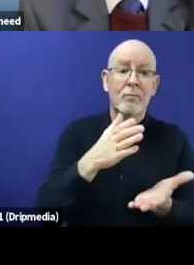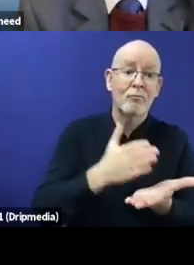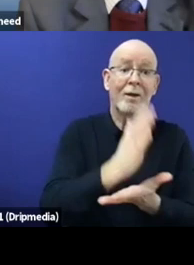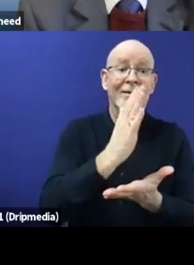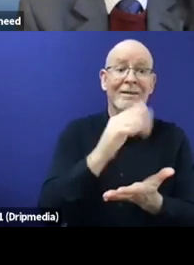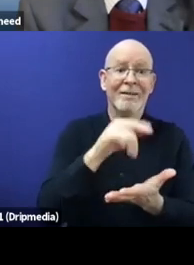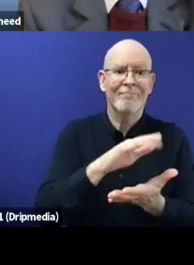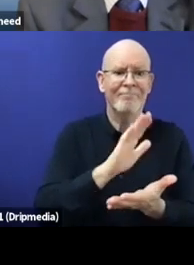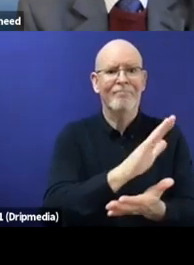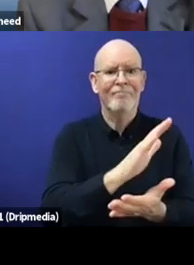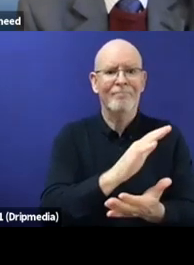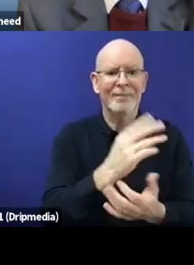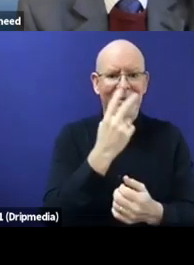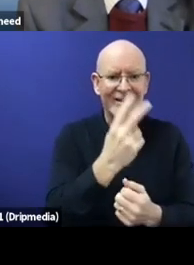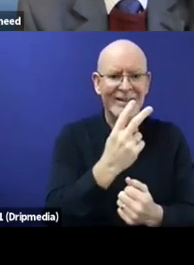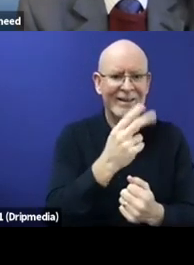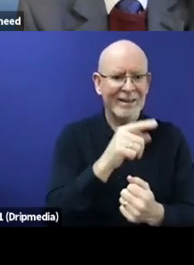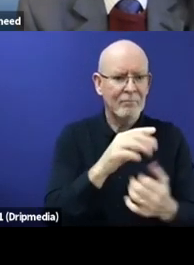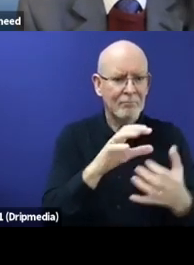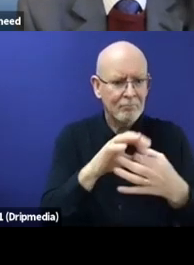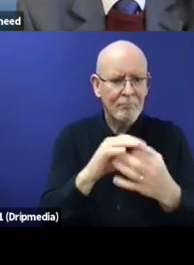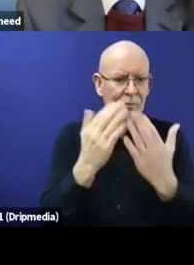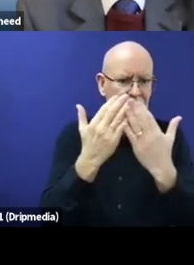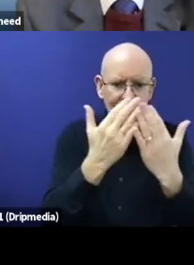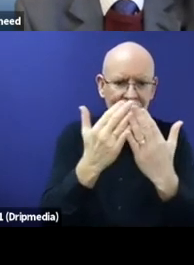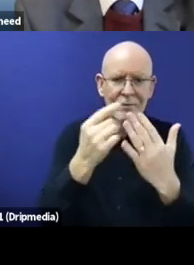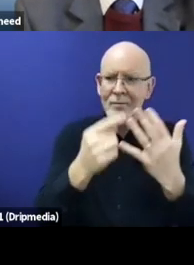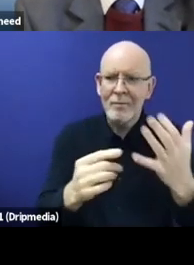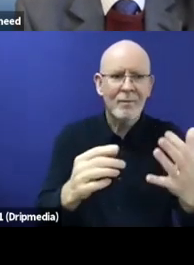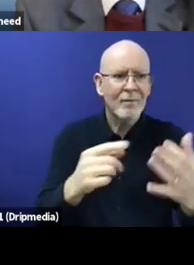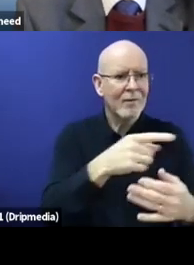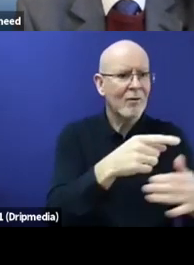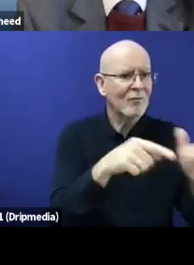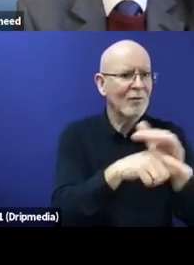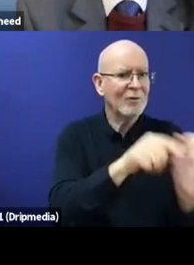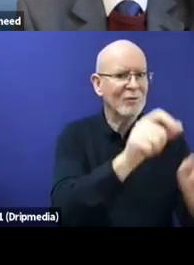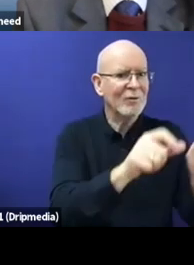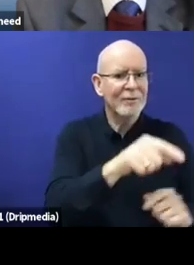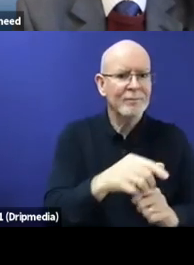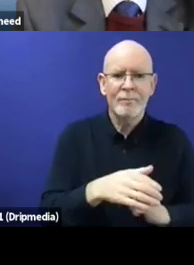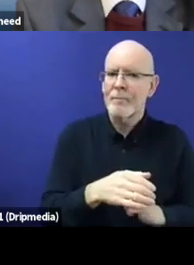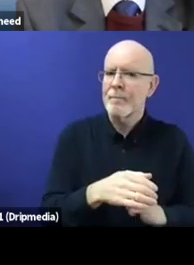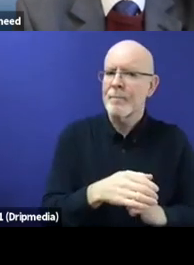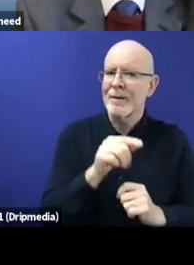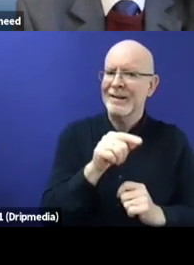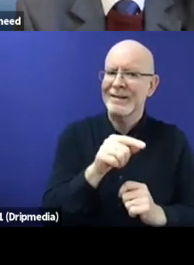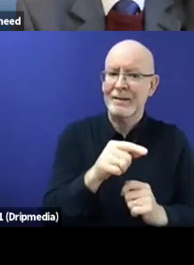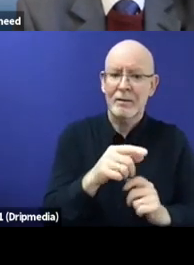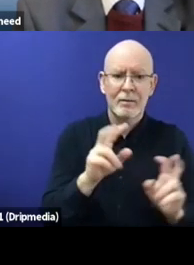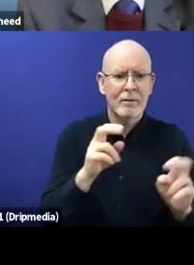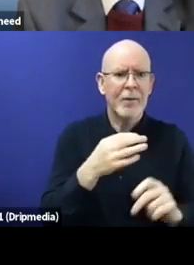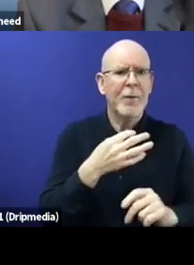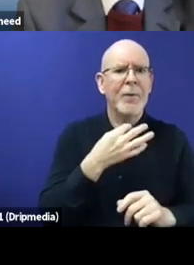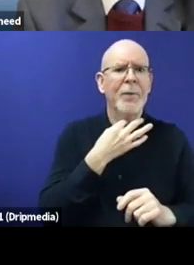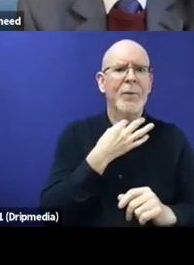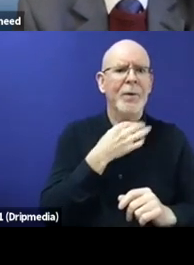for these individuals. And so therefore, I think that would be crucial in how states frame their policies towards refugee resettlement